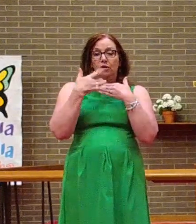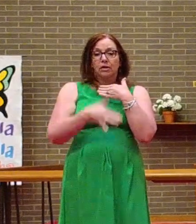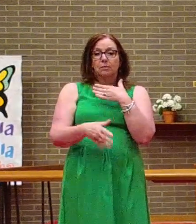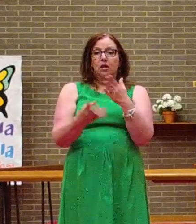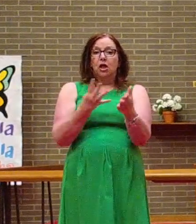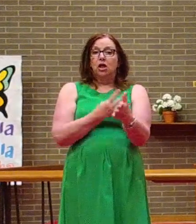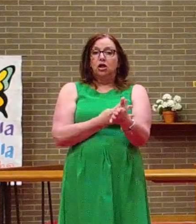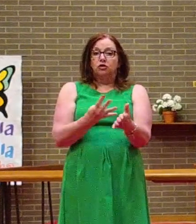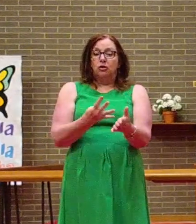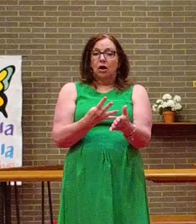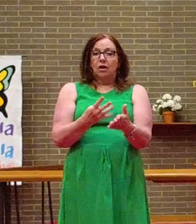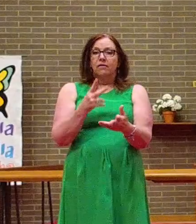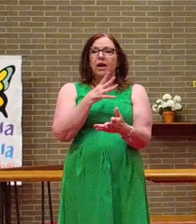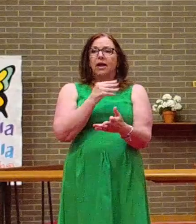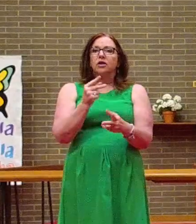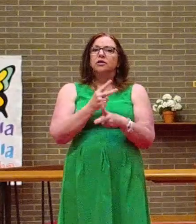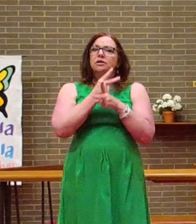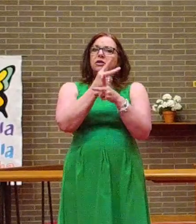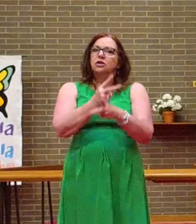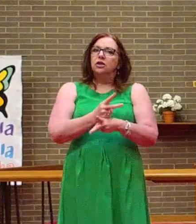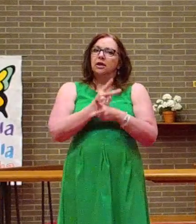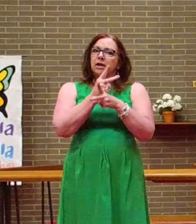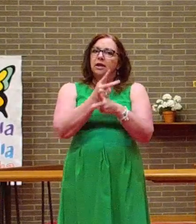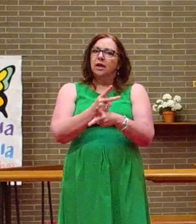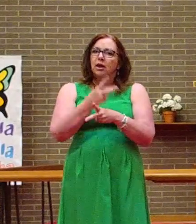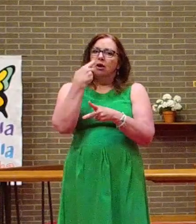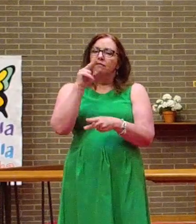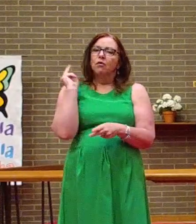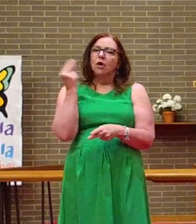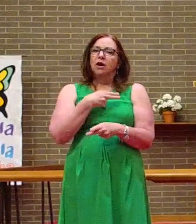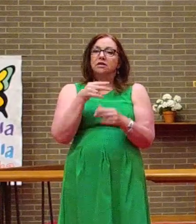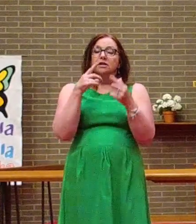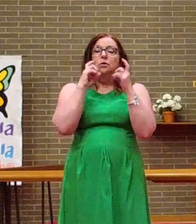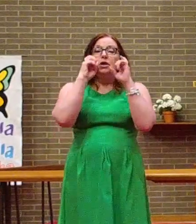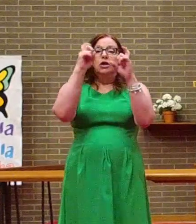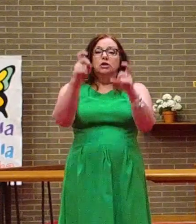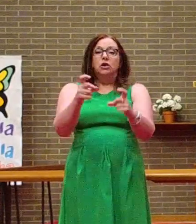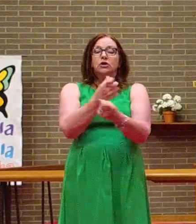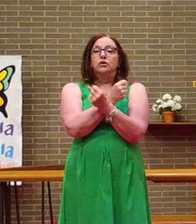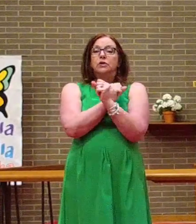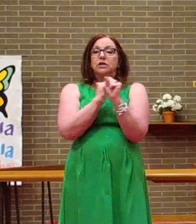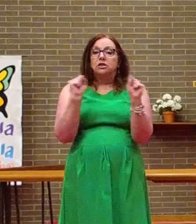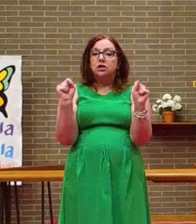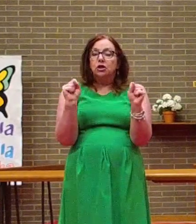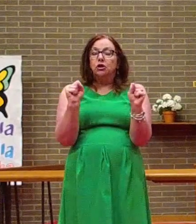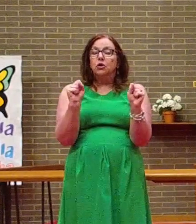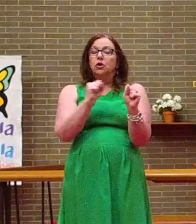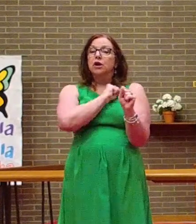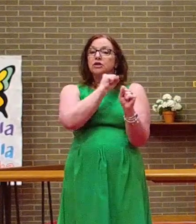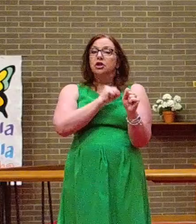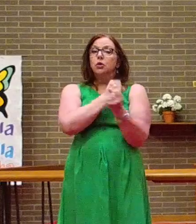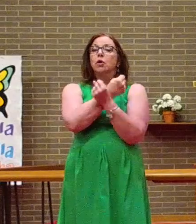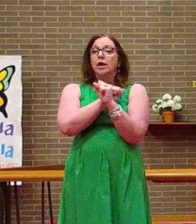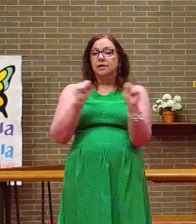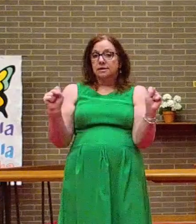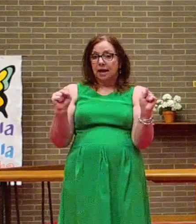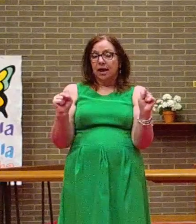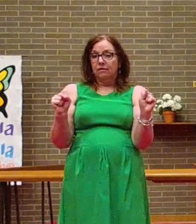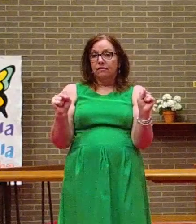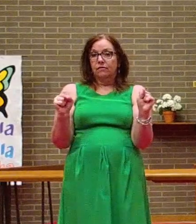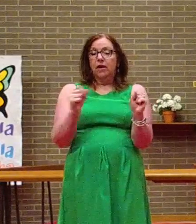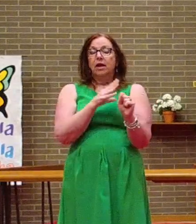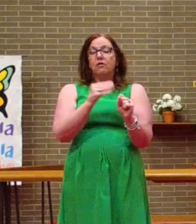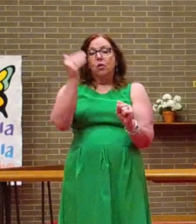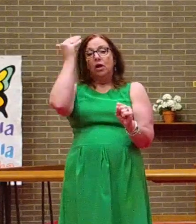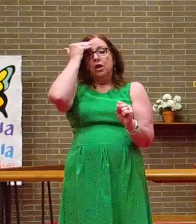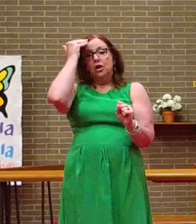very great care of us as we come to donate. And so it is secure, it is safe, it is a place that we can be. So if you want to know